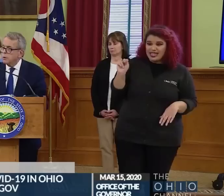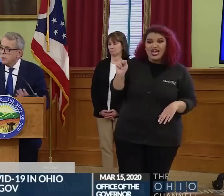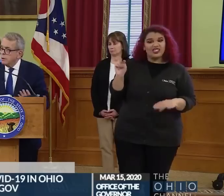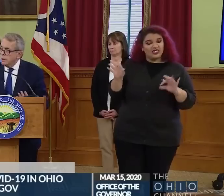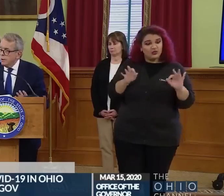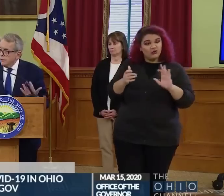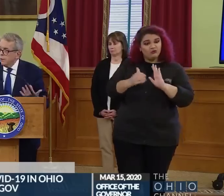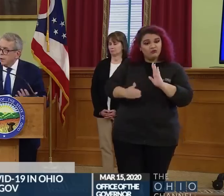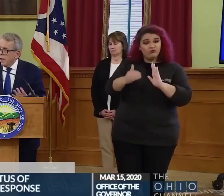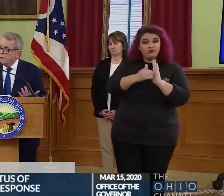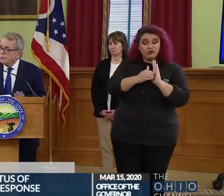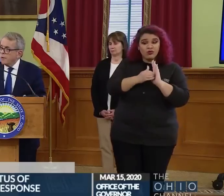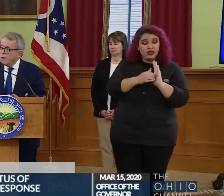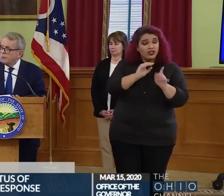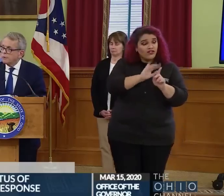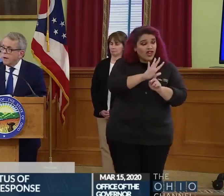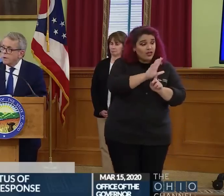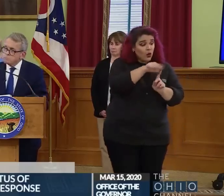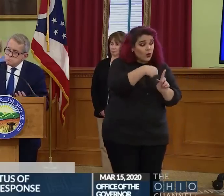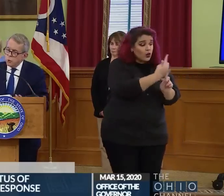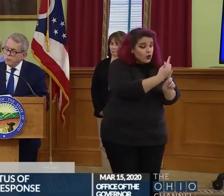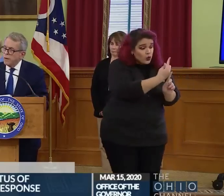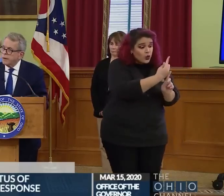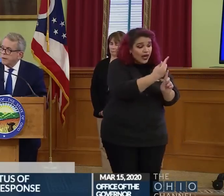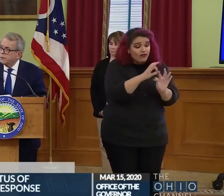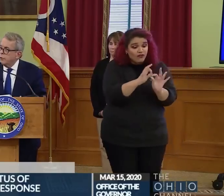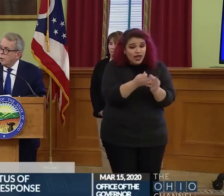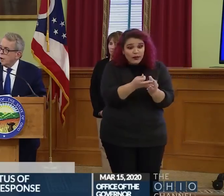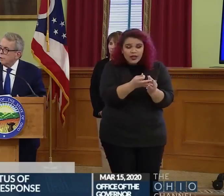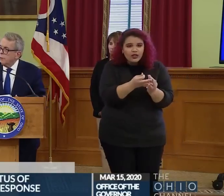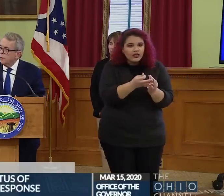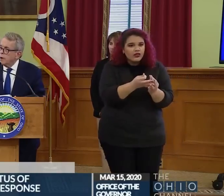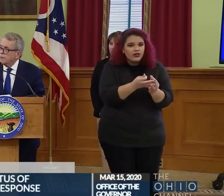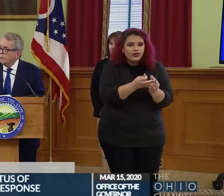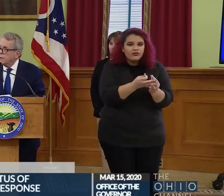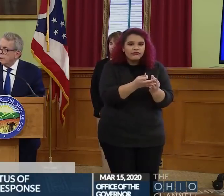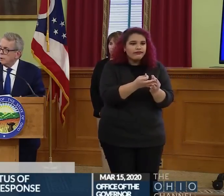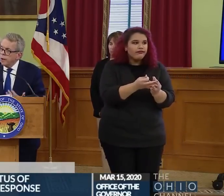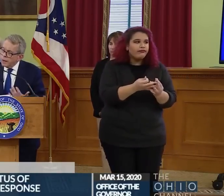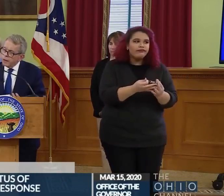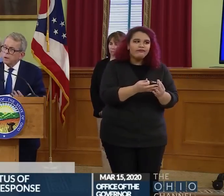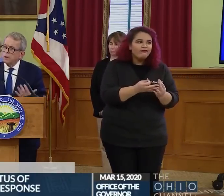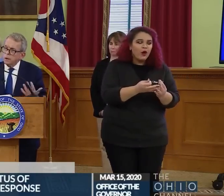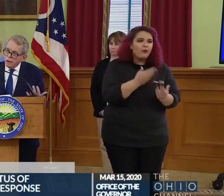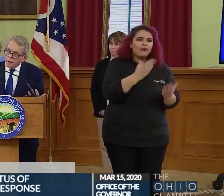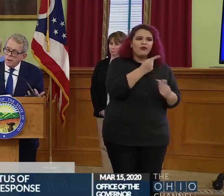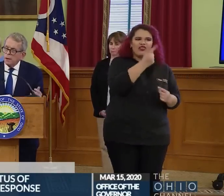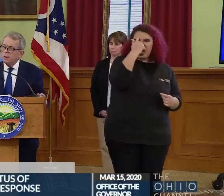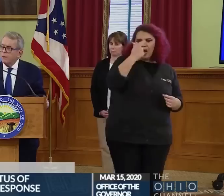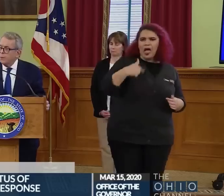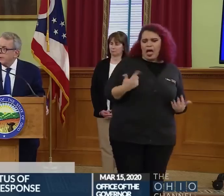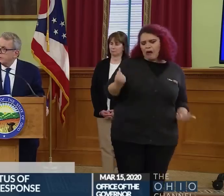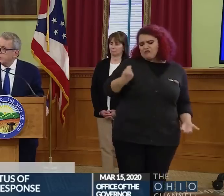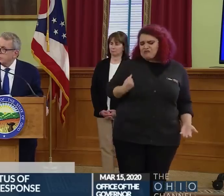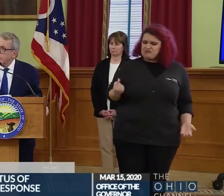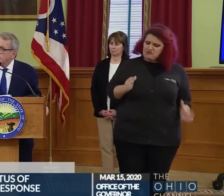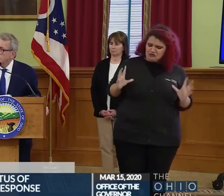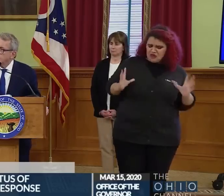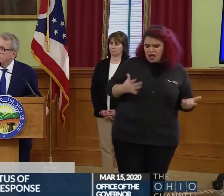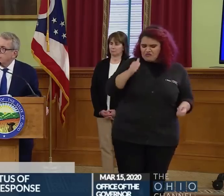know. If you think, I can ride this out, what if I get it, so what? I'm tough. Okay, maybe that's